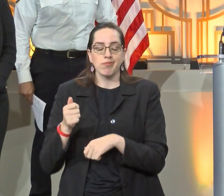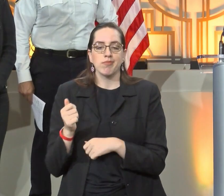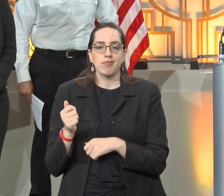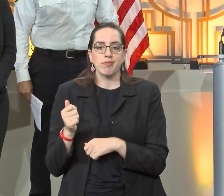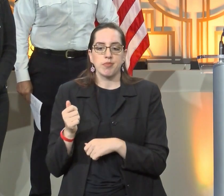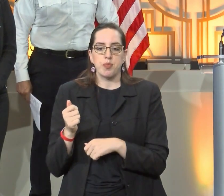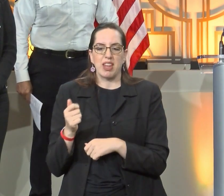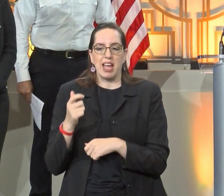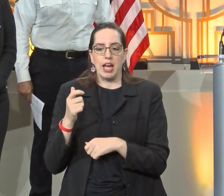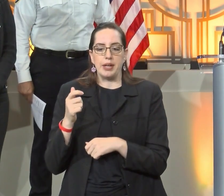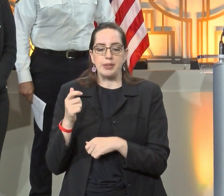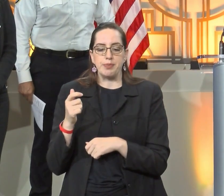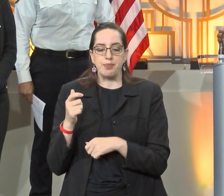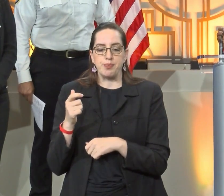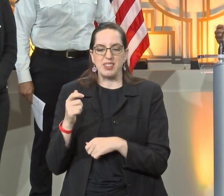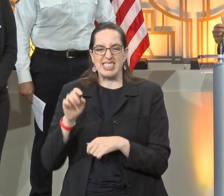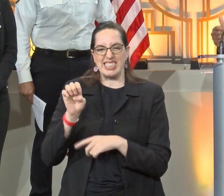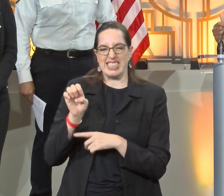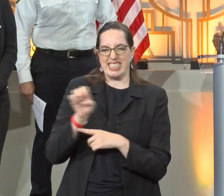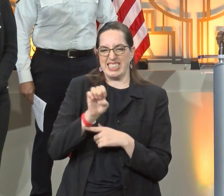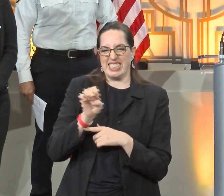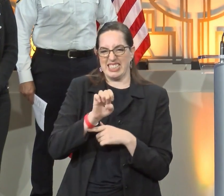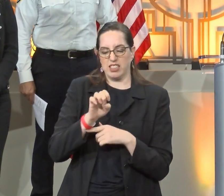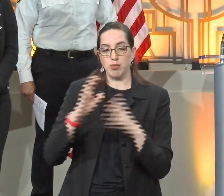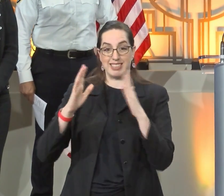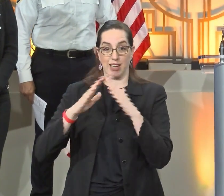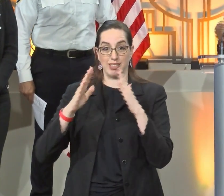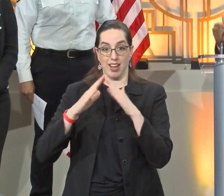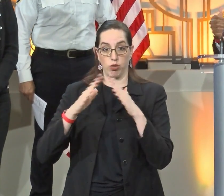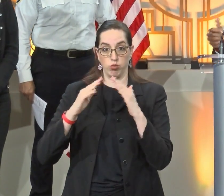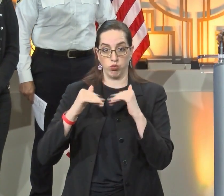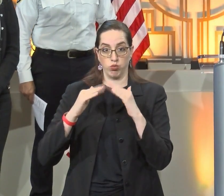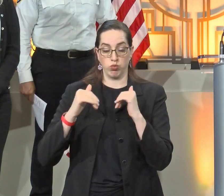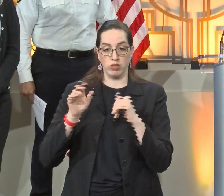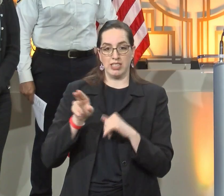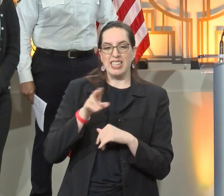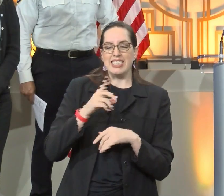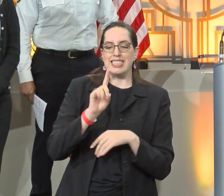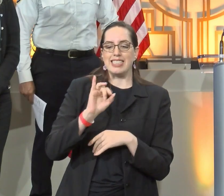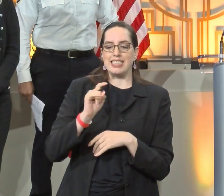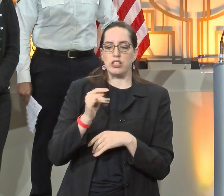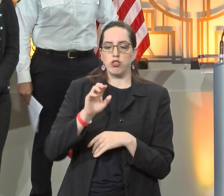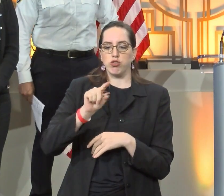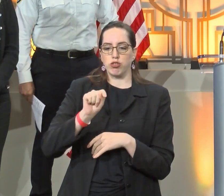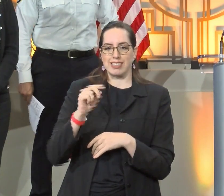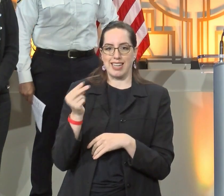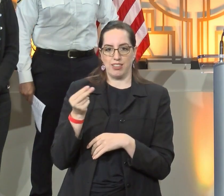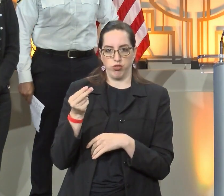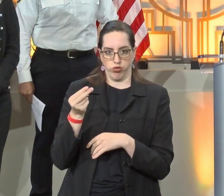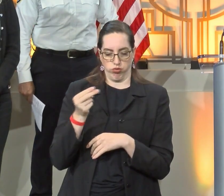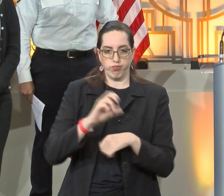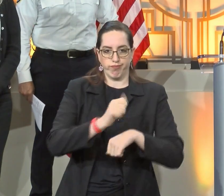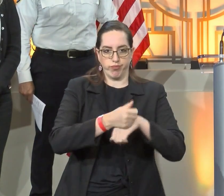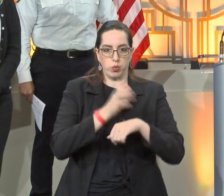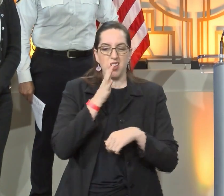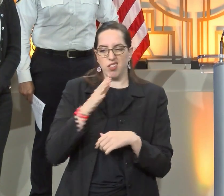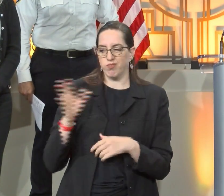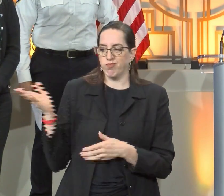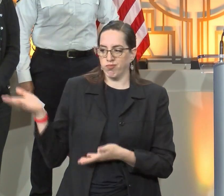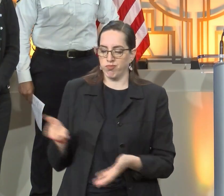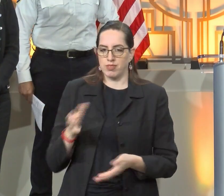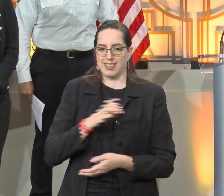taking place on the east side of downtown in District H. And let me just bring up Council Member